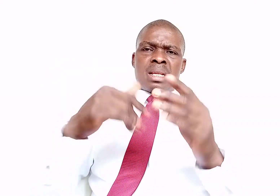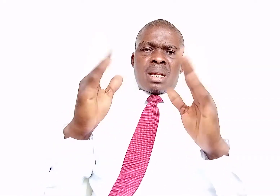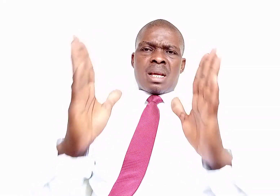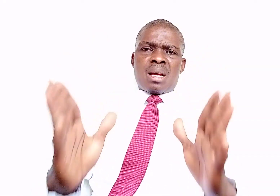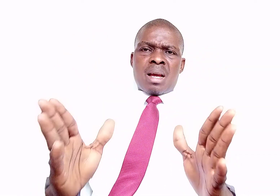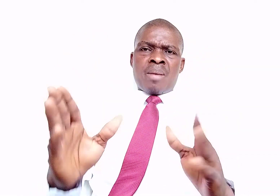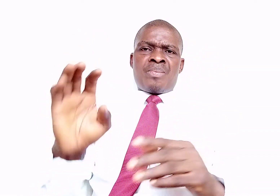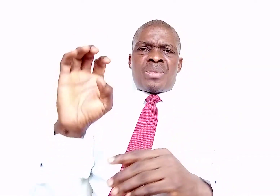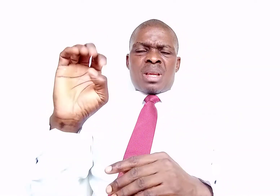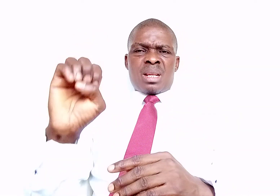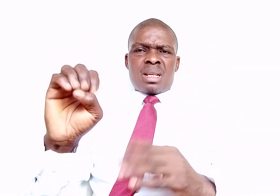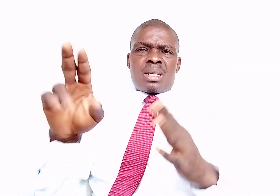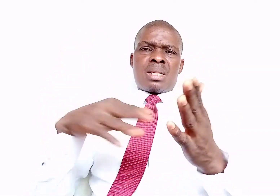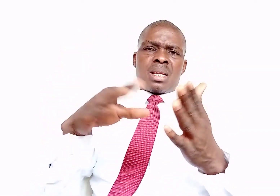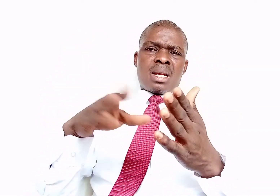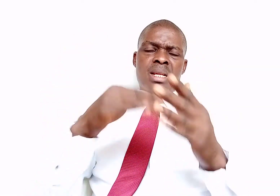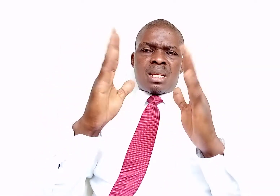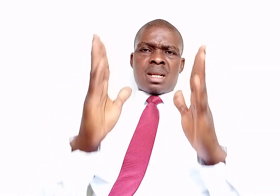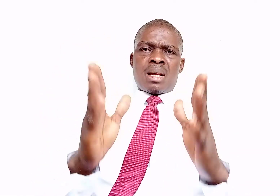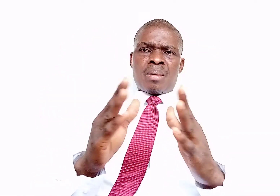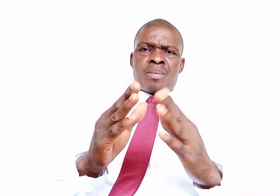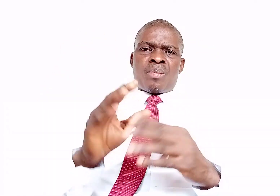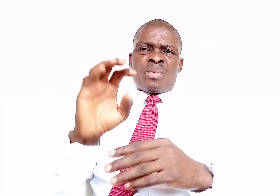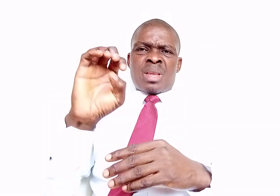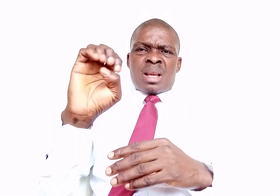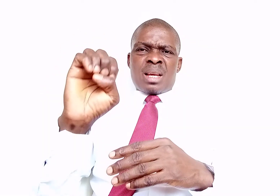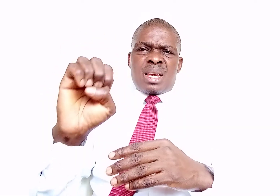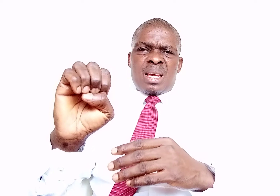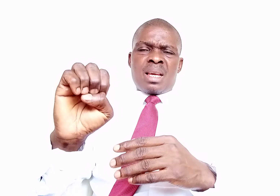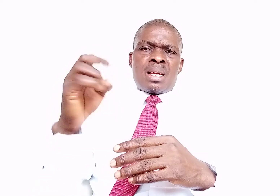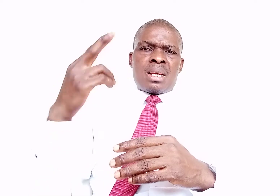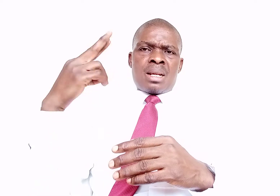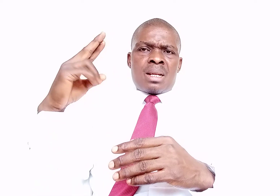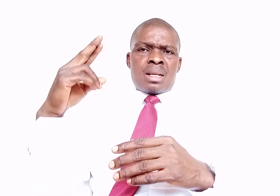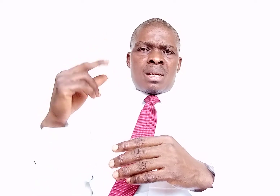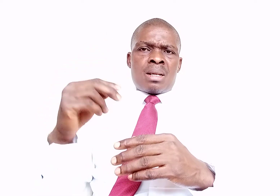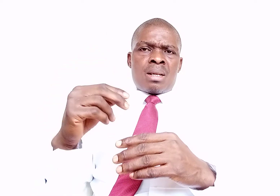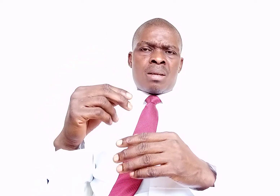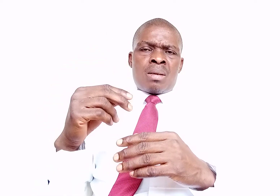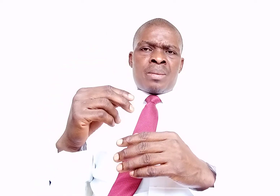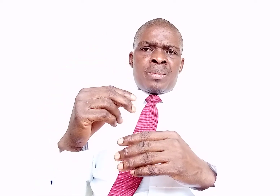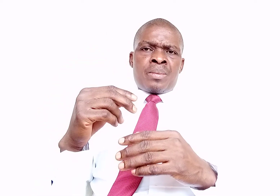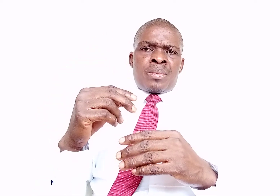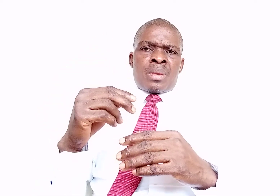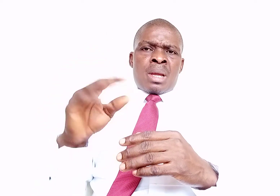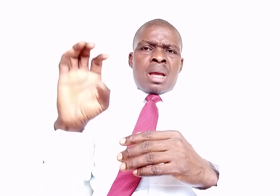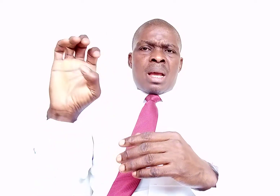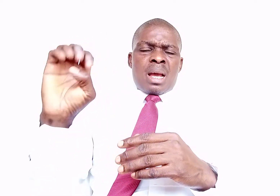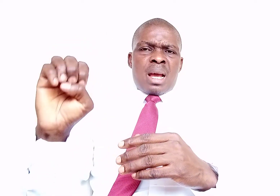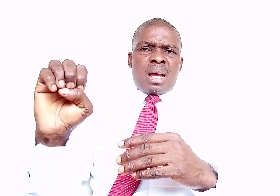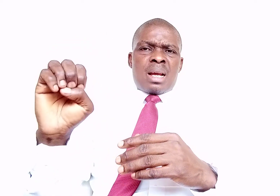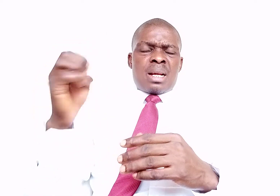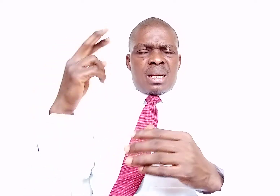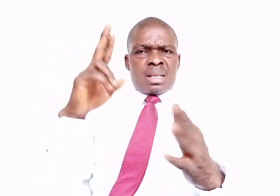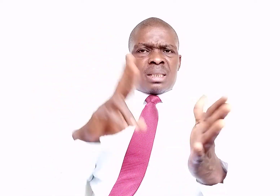E, dancers. E, races. E, racers.